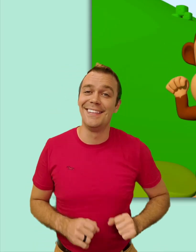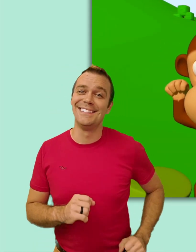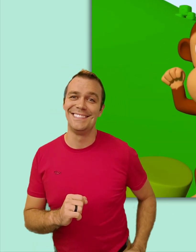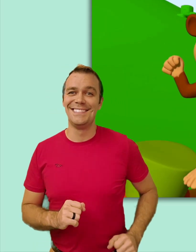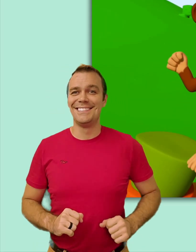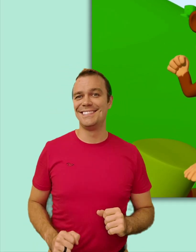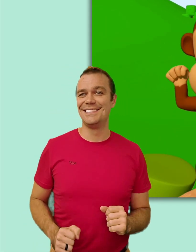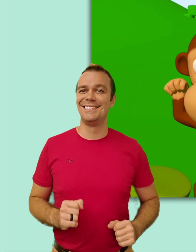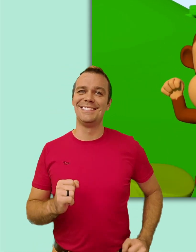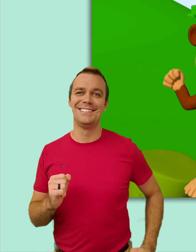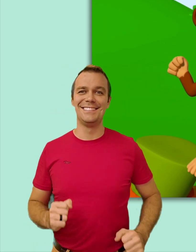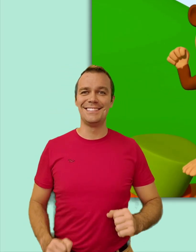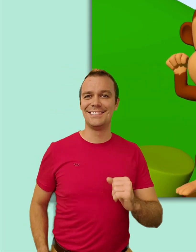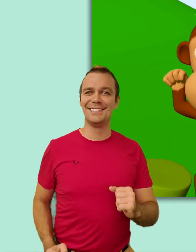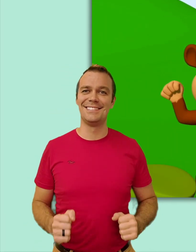hi-ho.